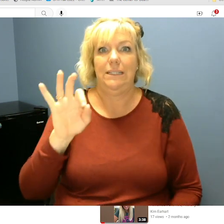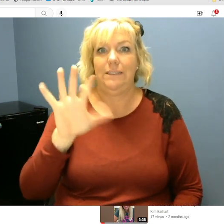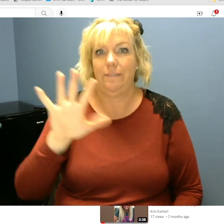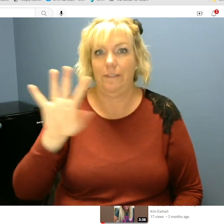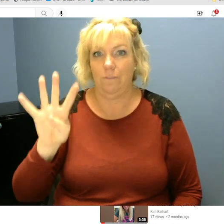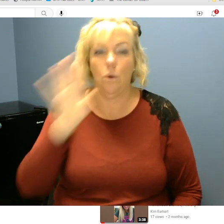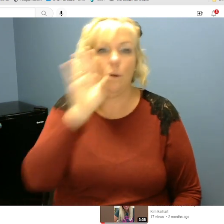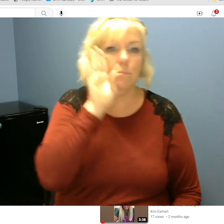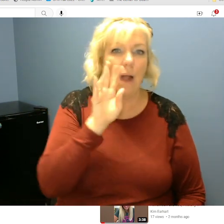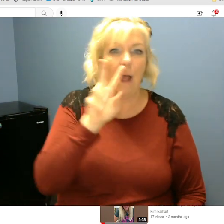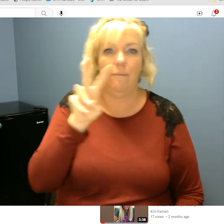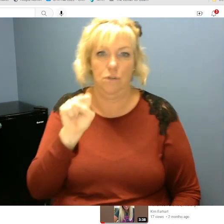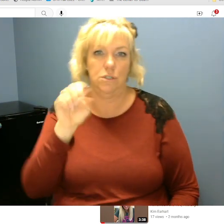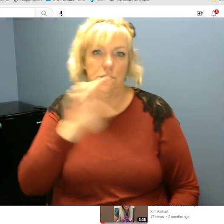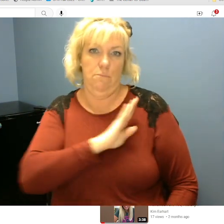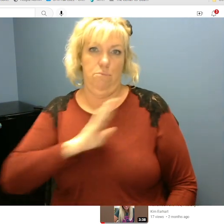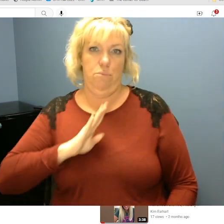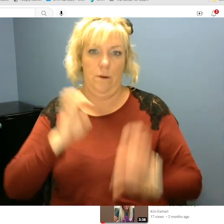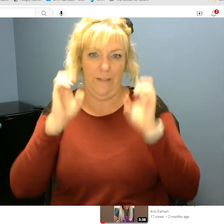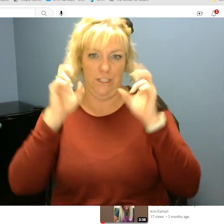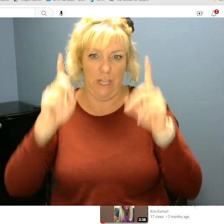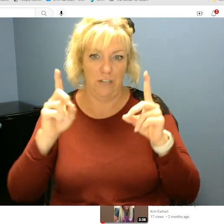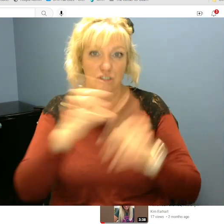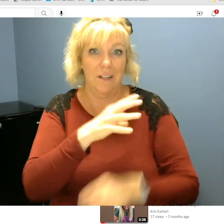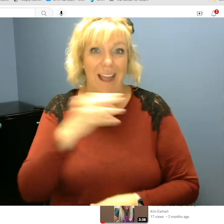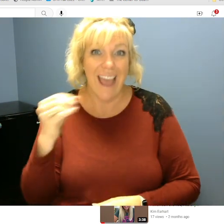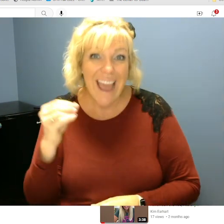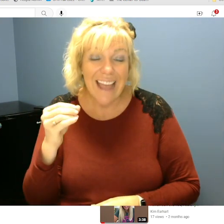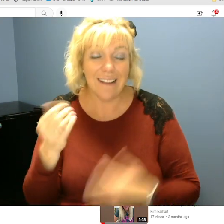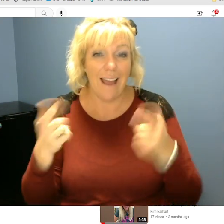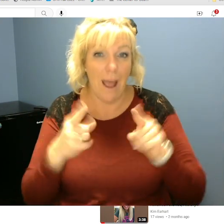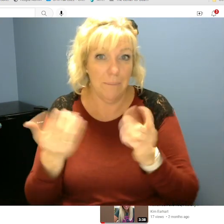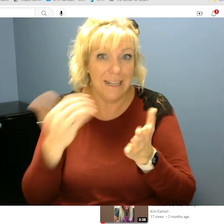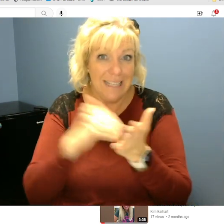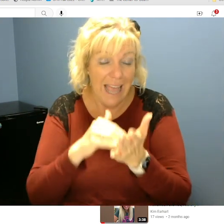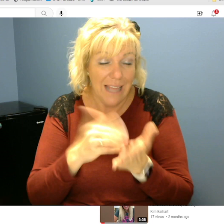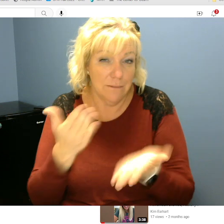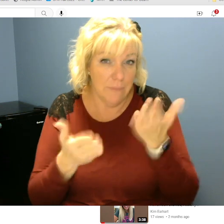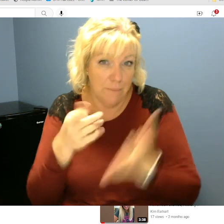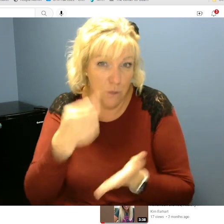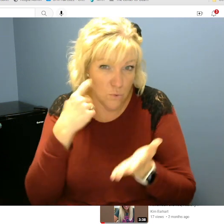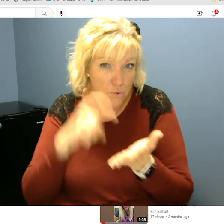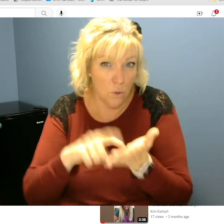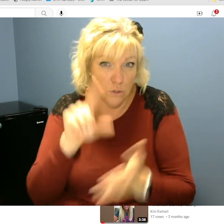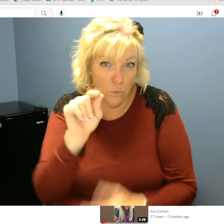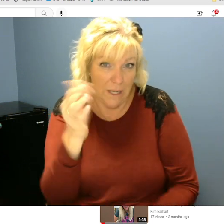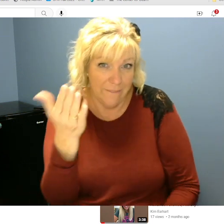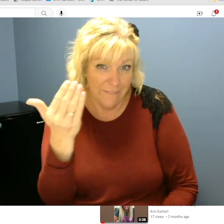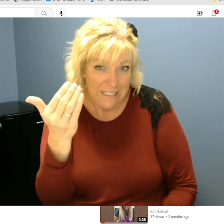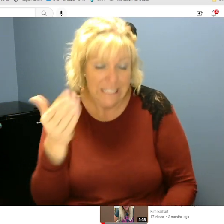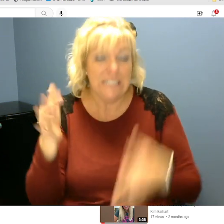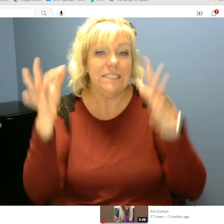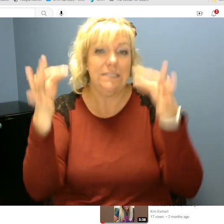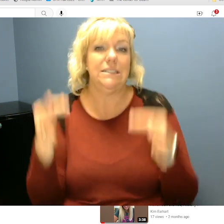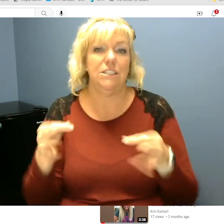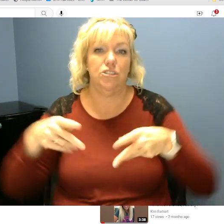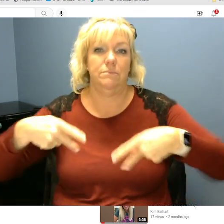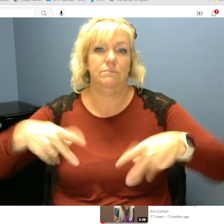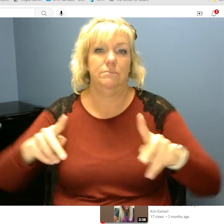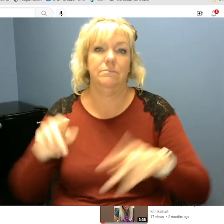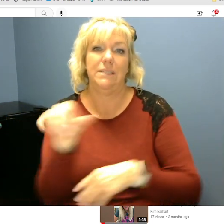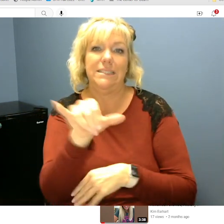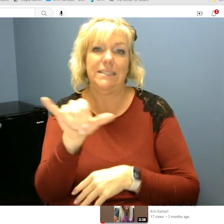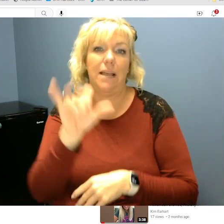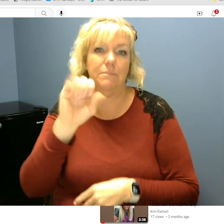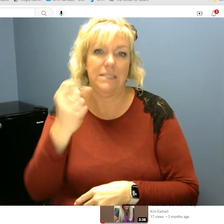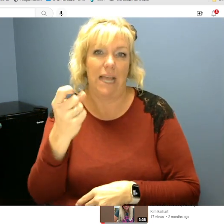Education, and then you saw it most recently in your life in 2015 with the decision that gave that allowed for same-sex